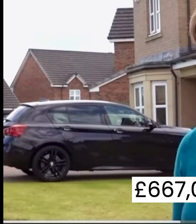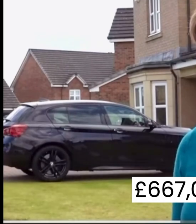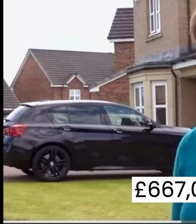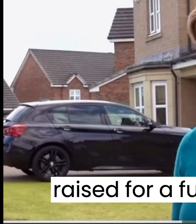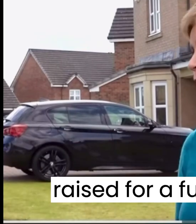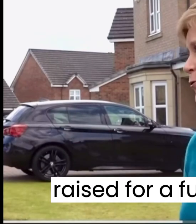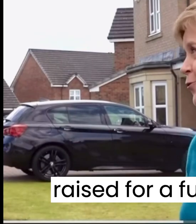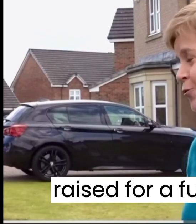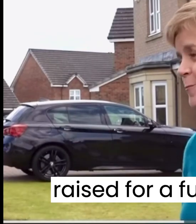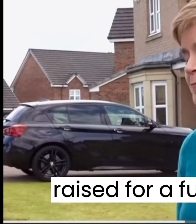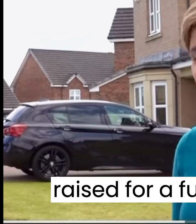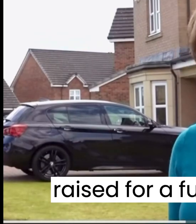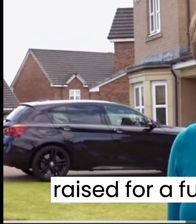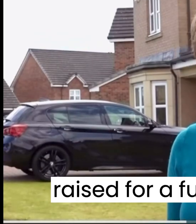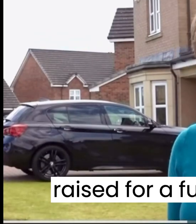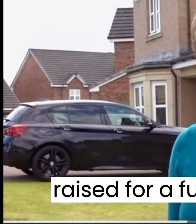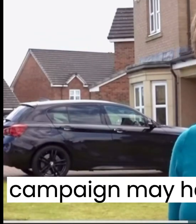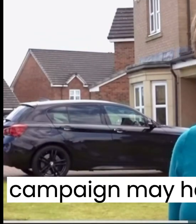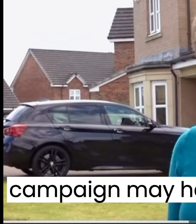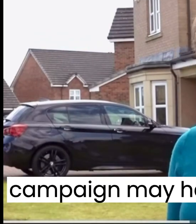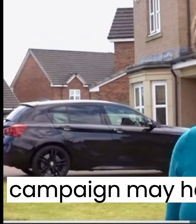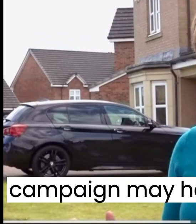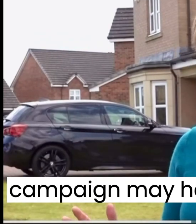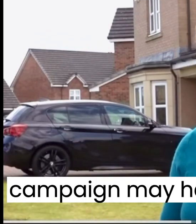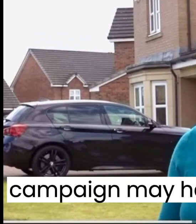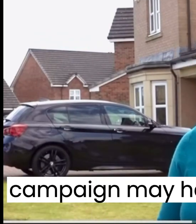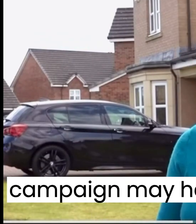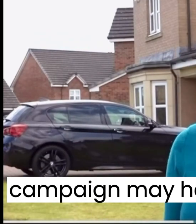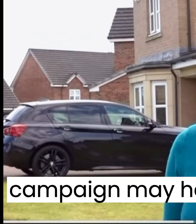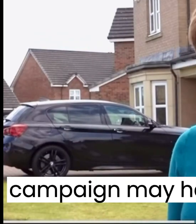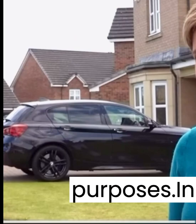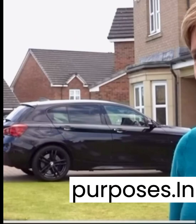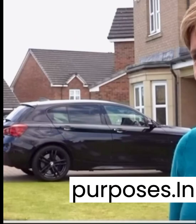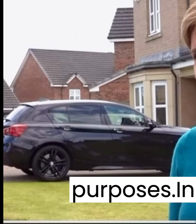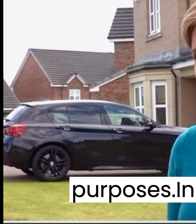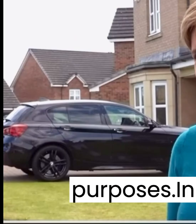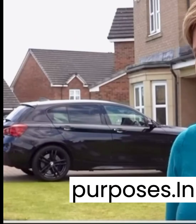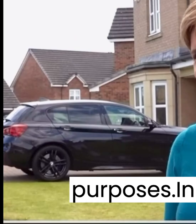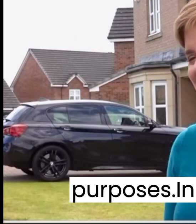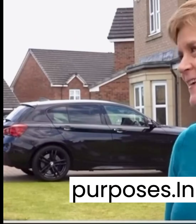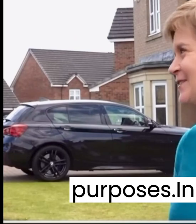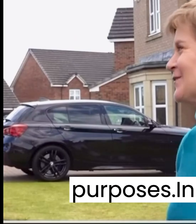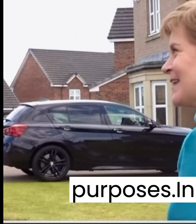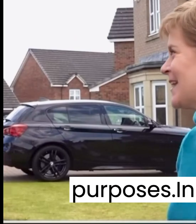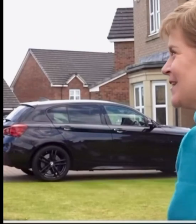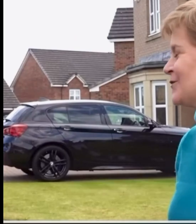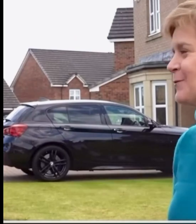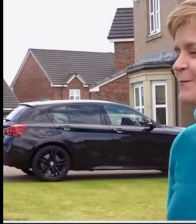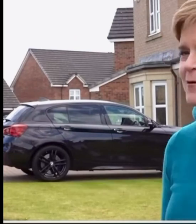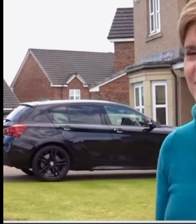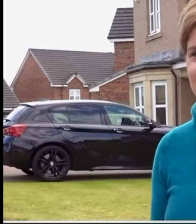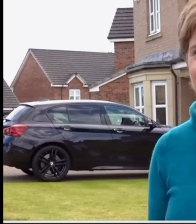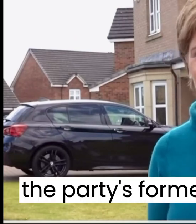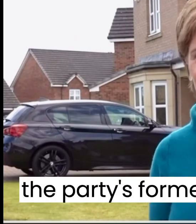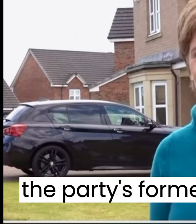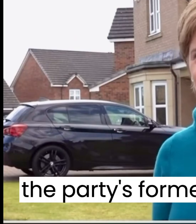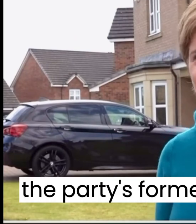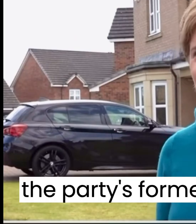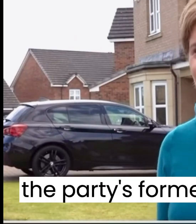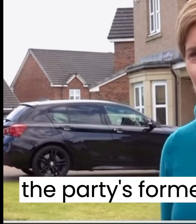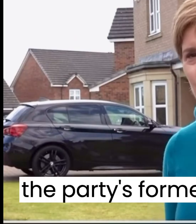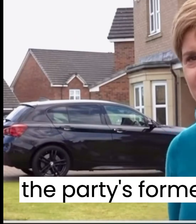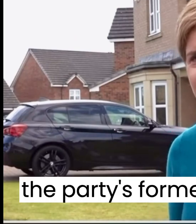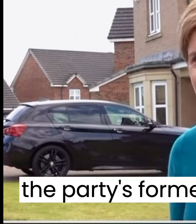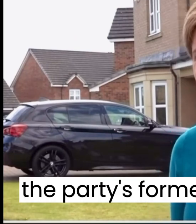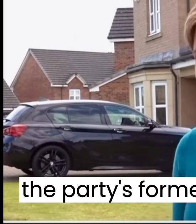£667,000 of funds raised for a future independence campaign may have been used for other purposes. In June of that year, the party's